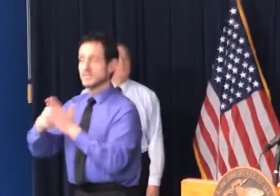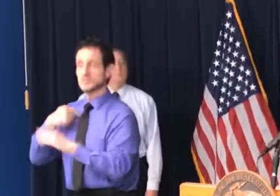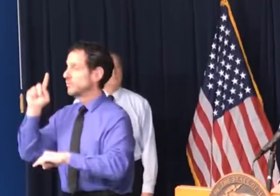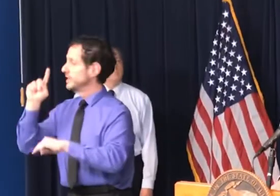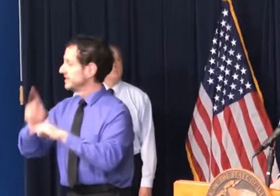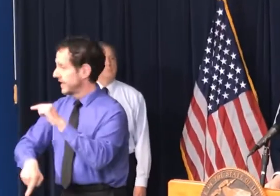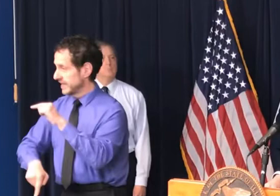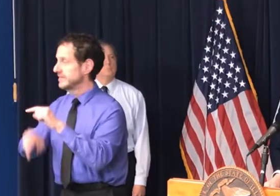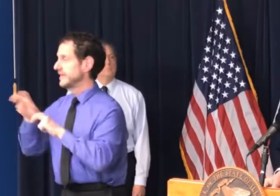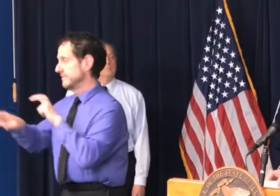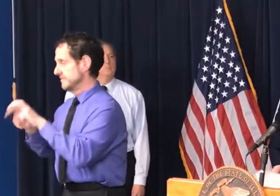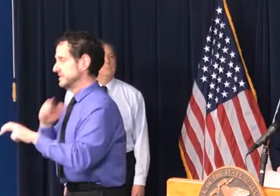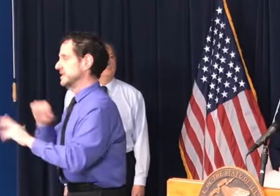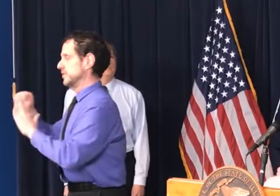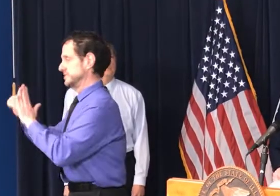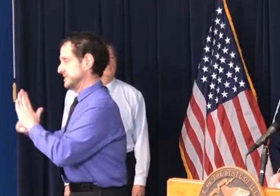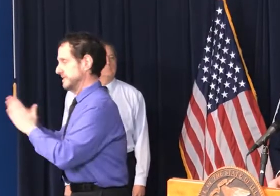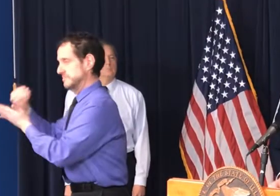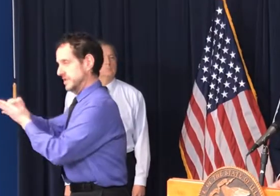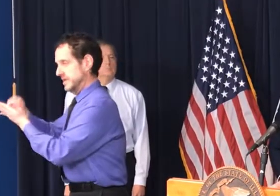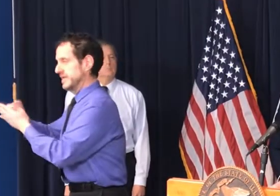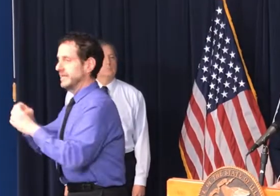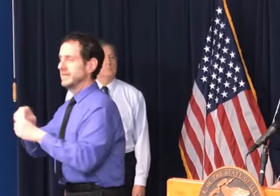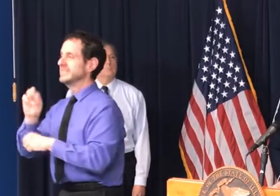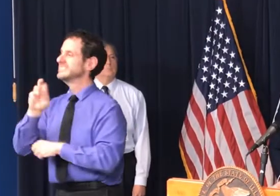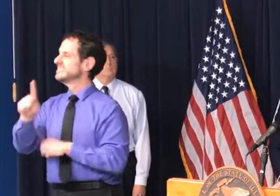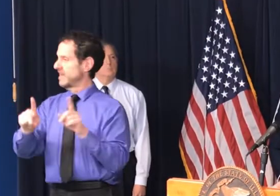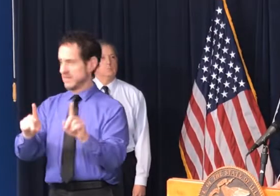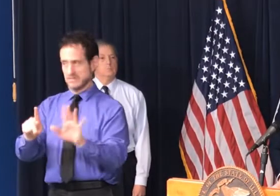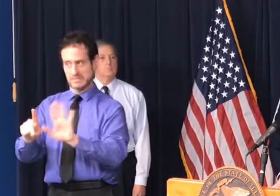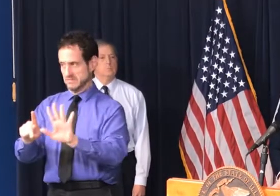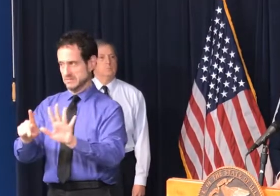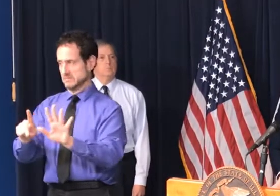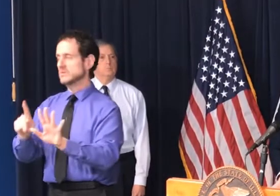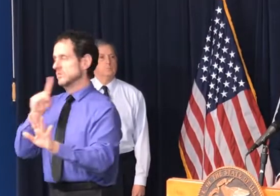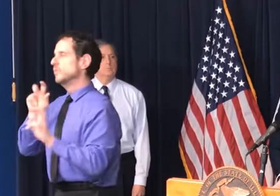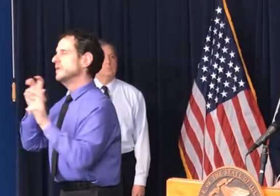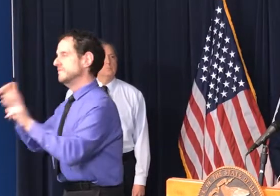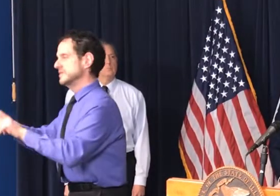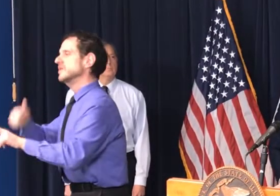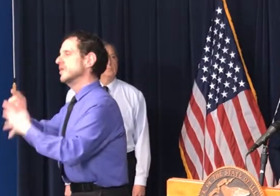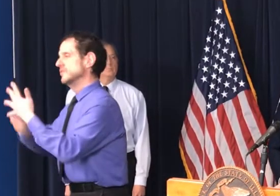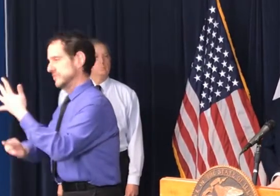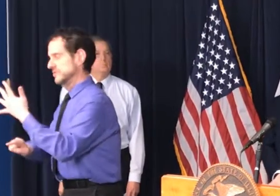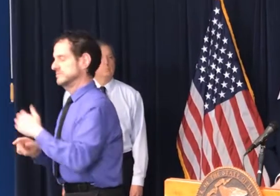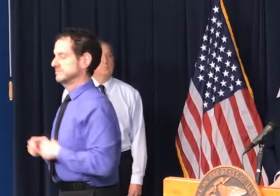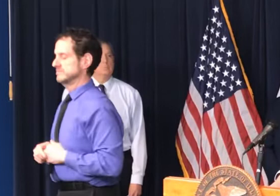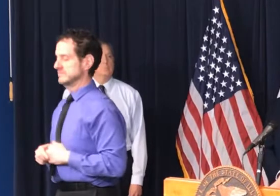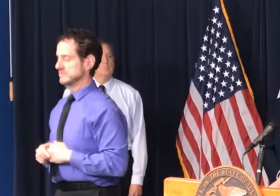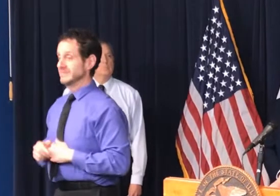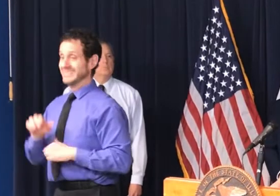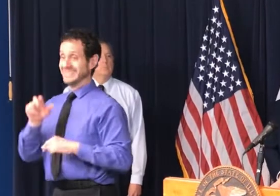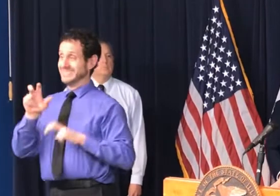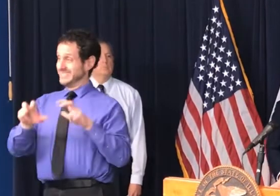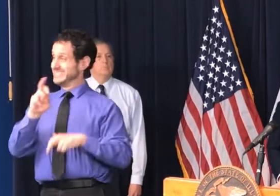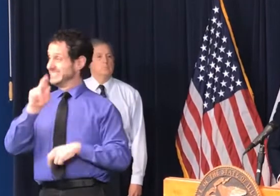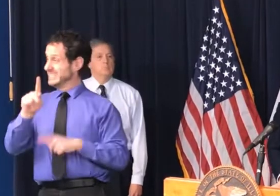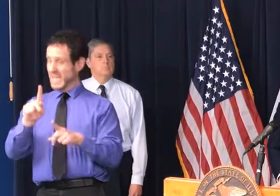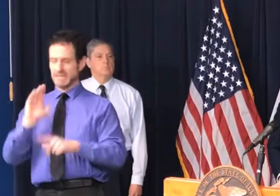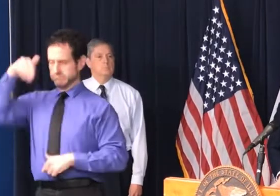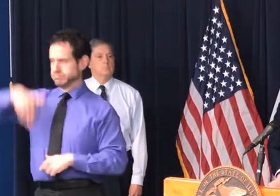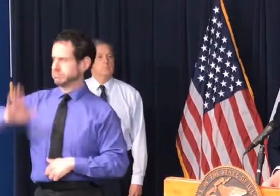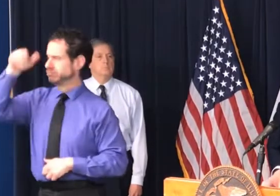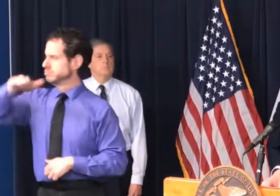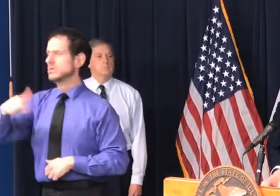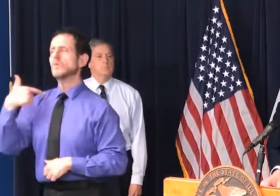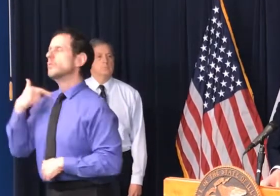portion of our state portfolio in the stock market. We have taken steps to reduce volatility, preserve